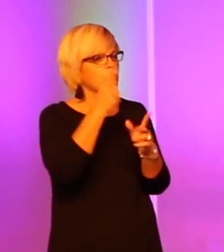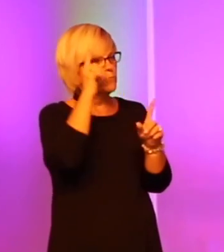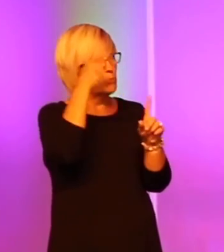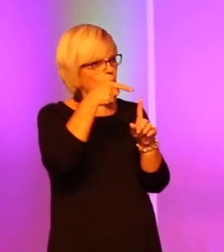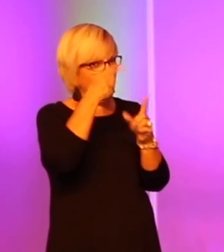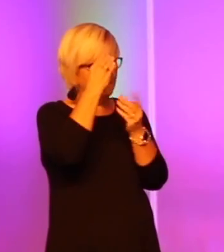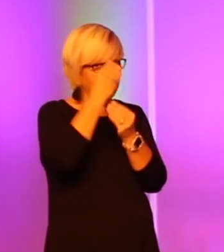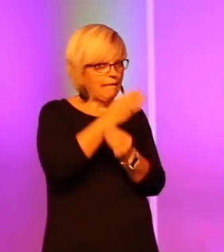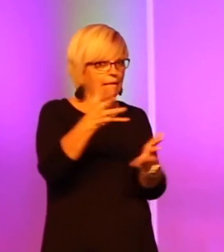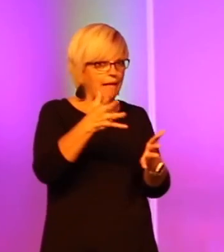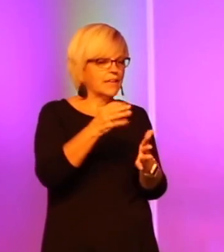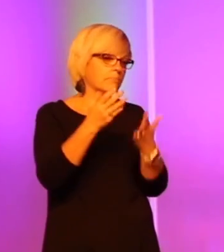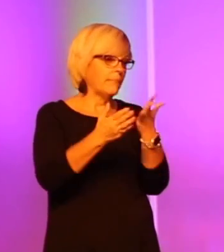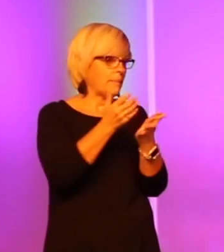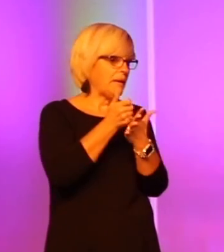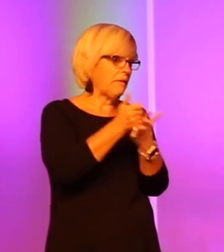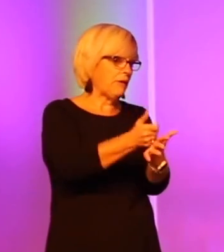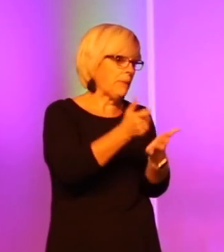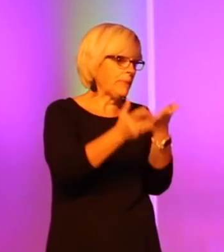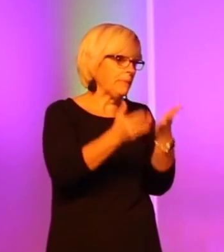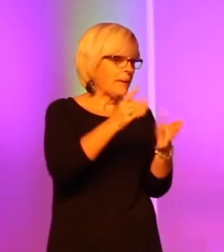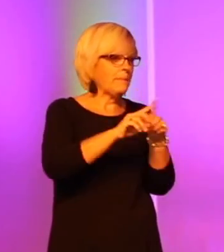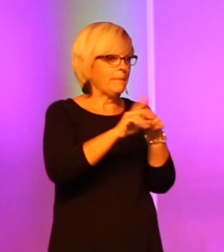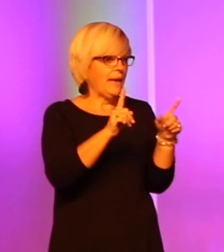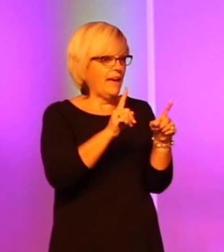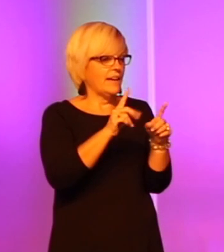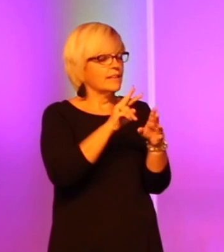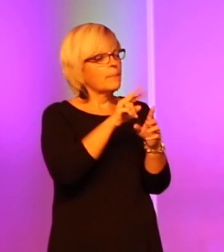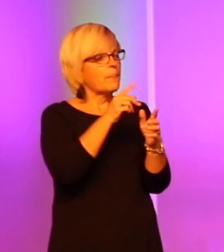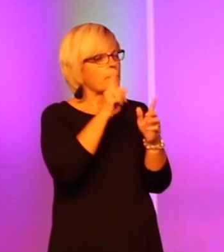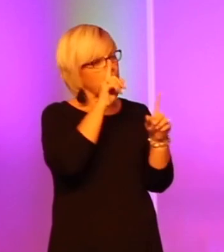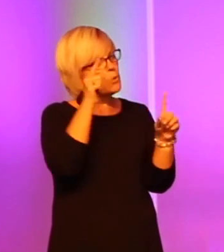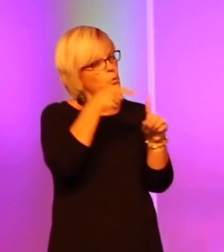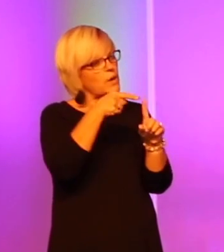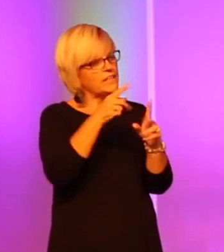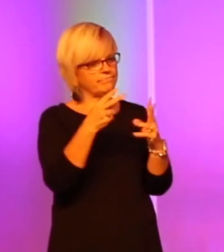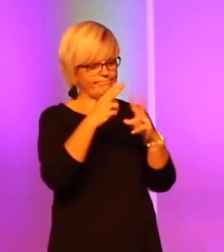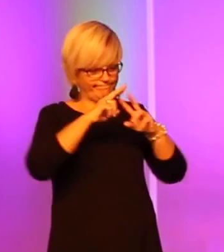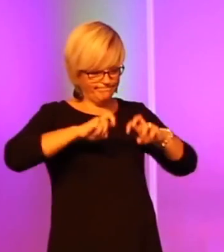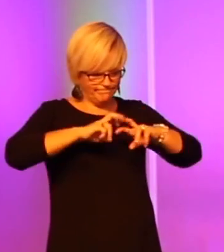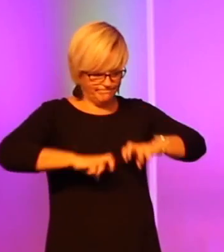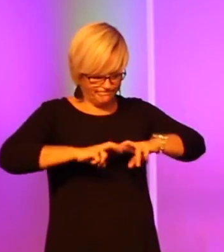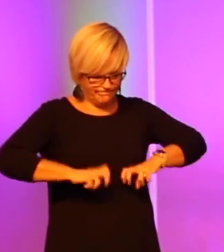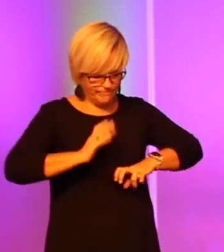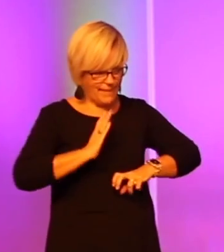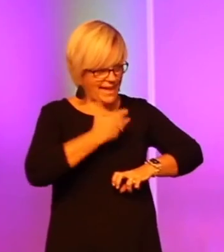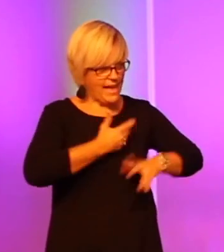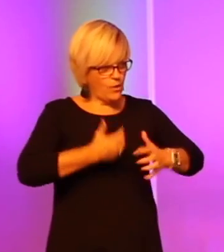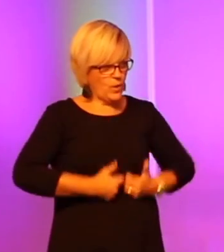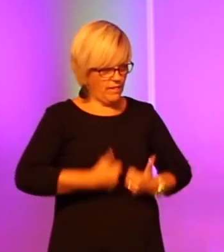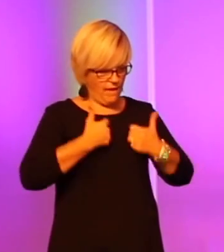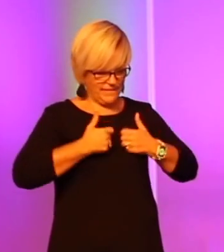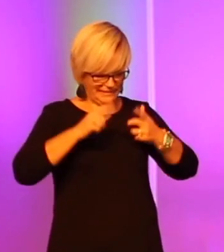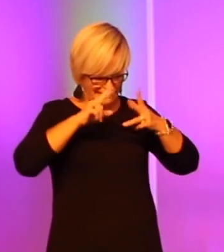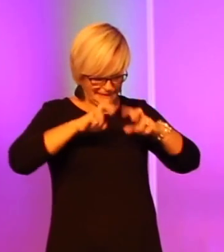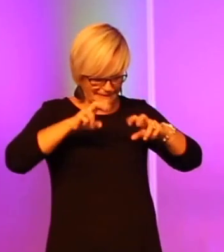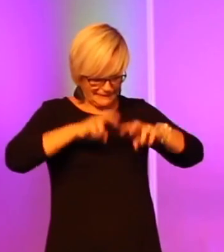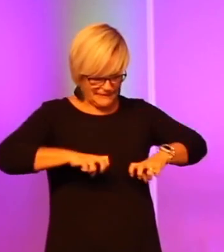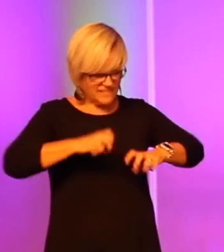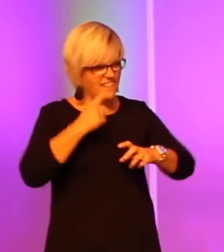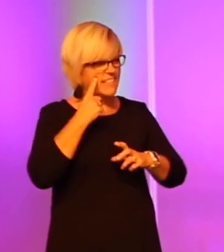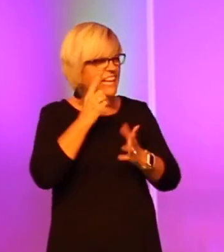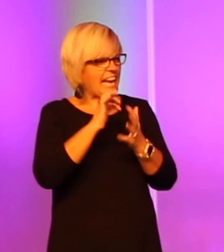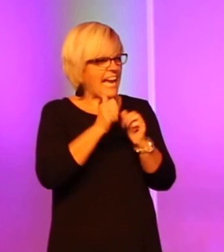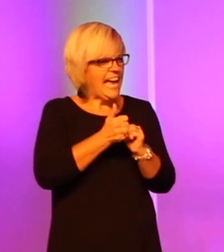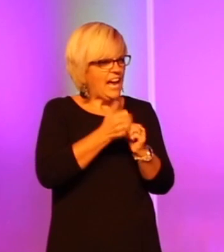they're interesting and useful. The point is to look at our lives, big picture, and say, what are little things and tips